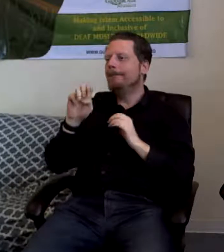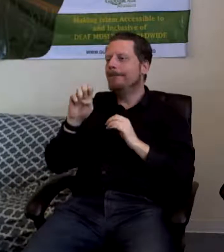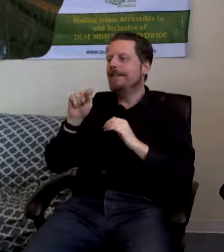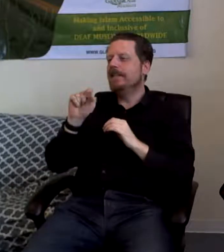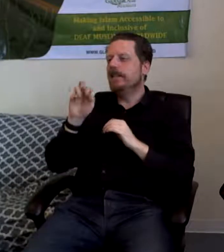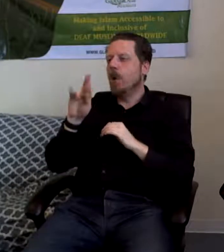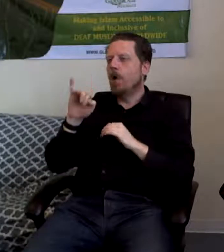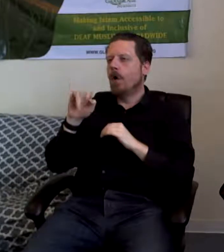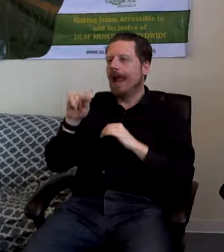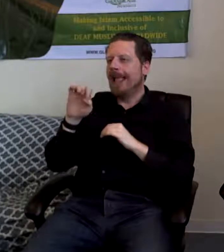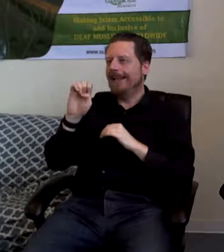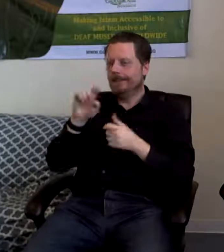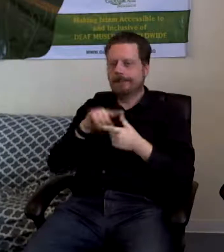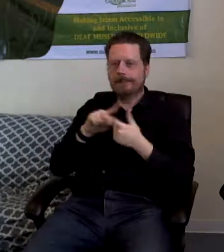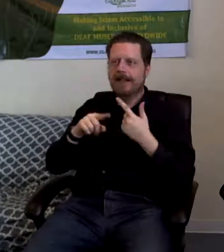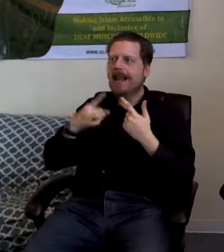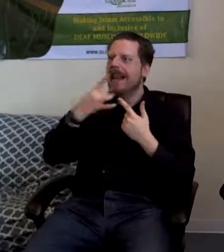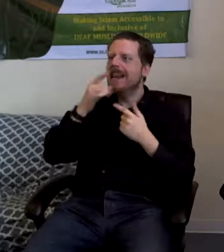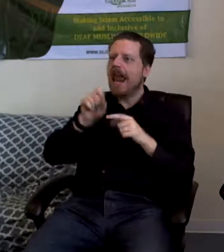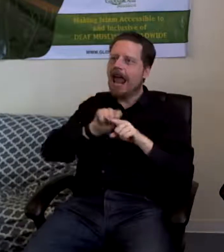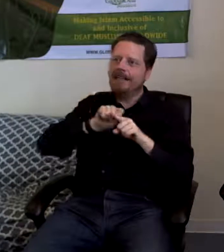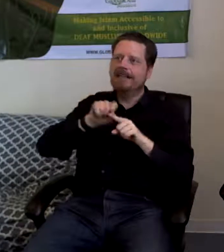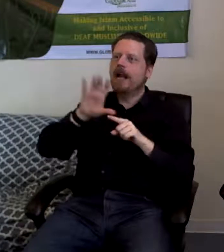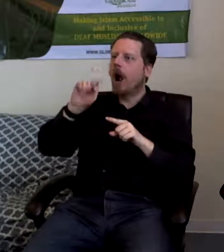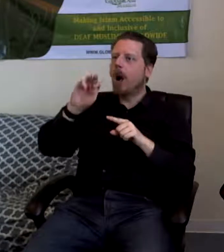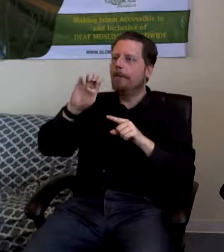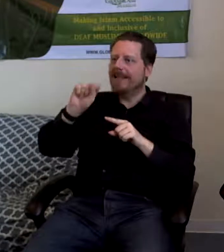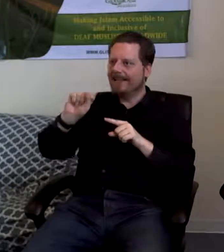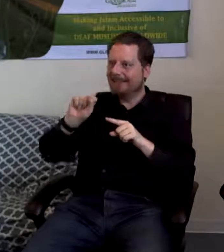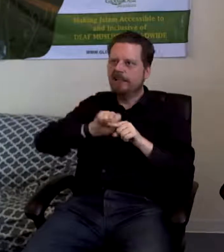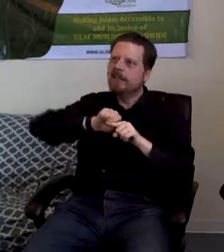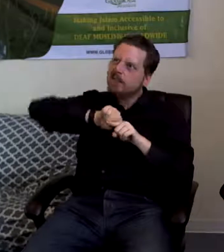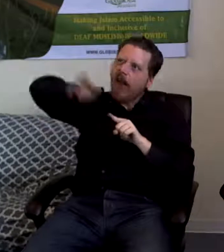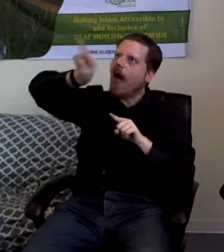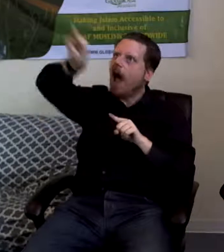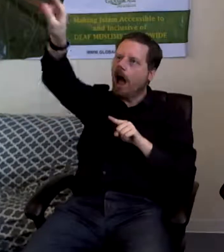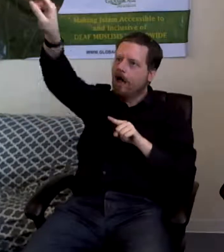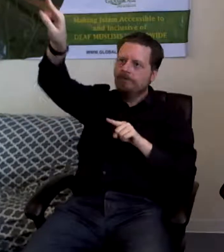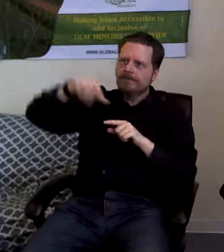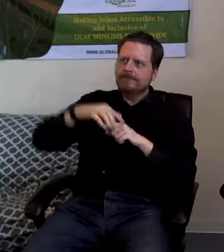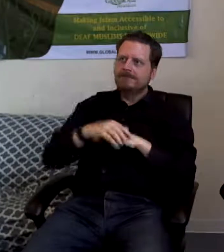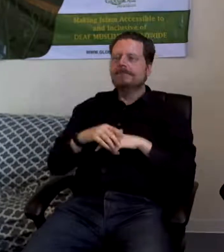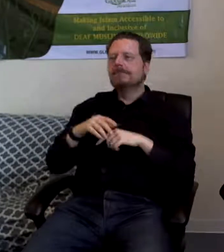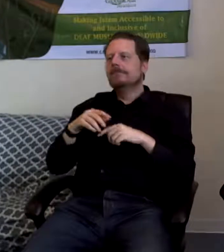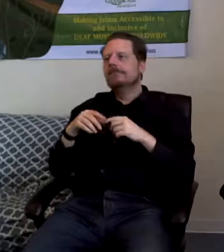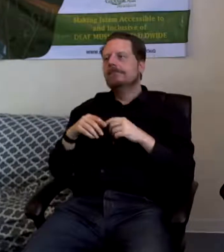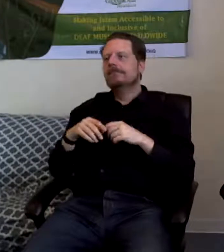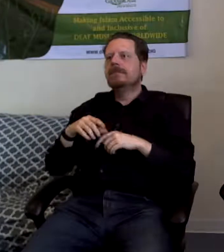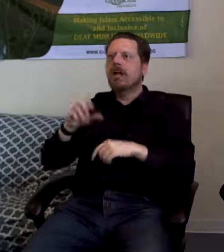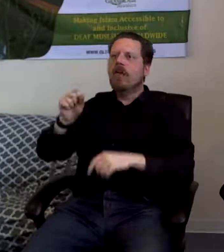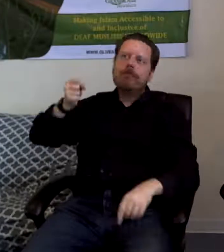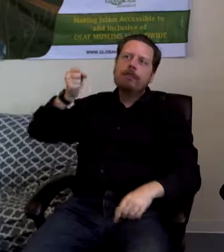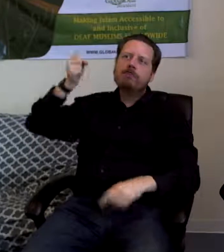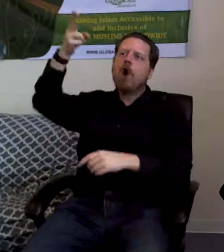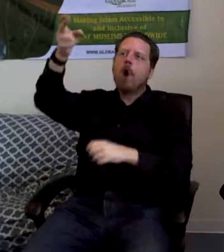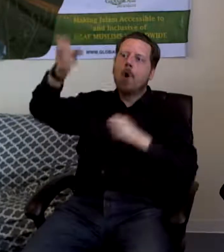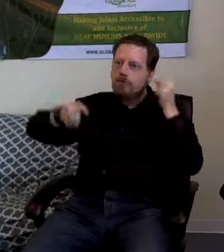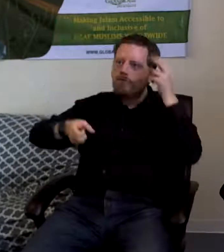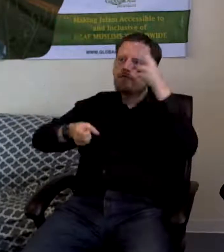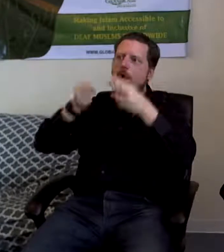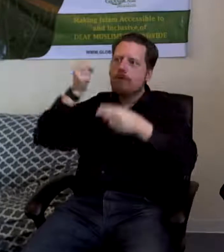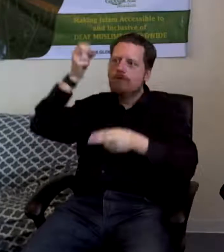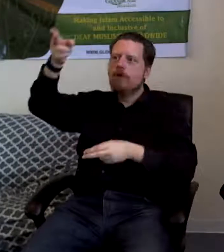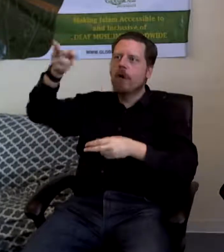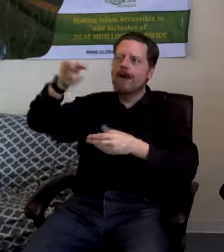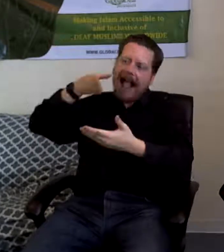and those light tails that fly in the sky are thrown against them